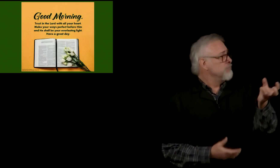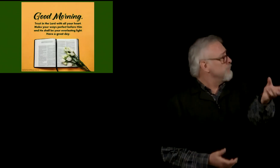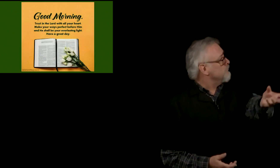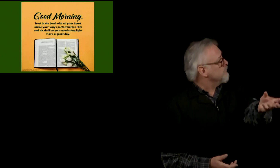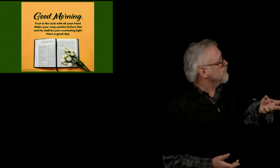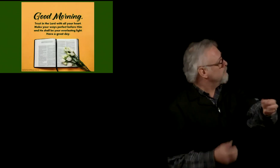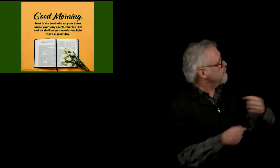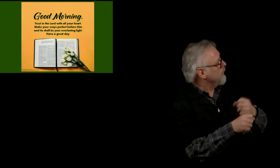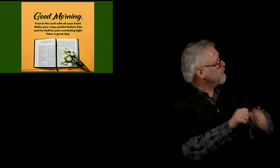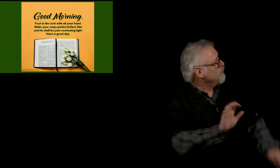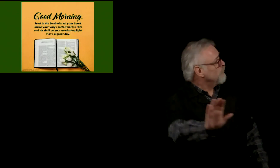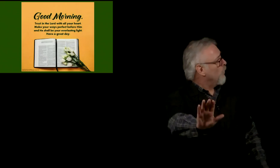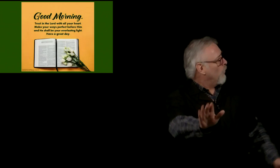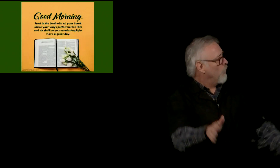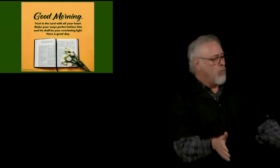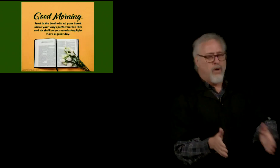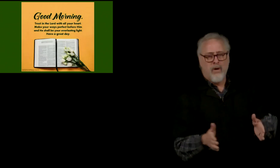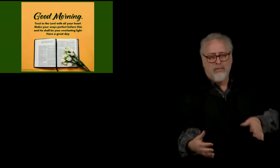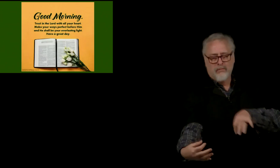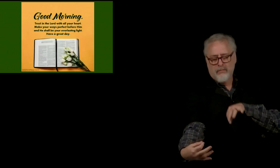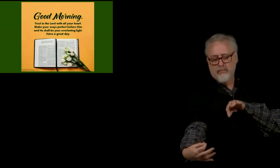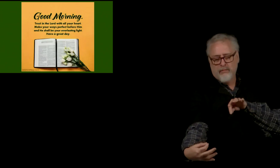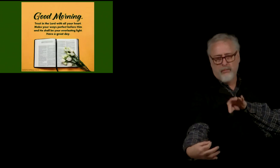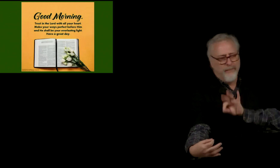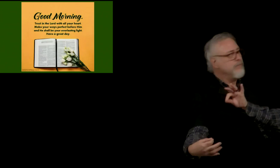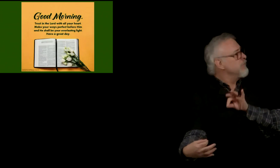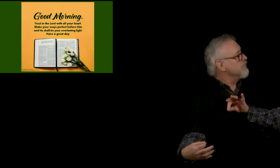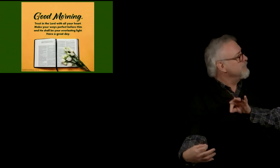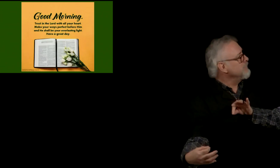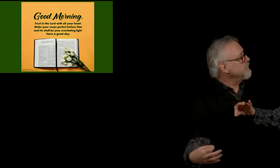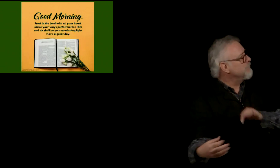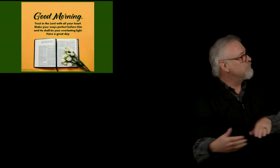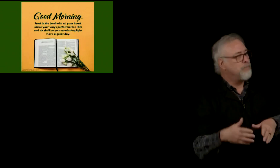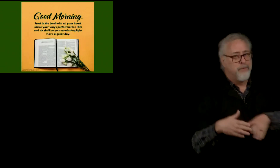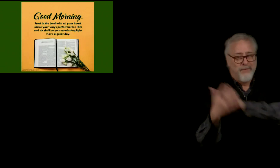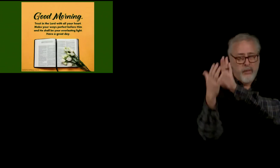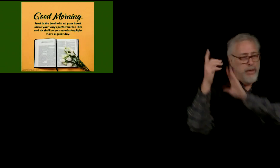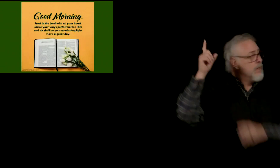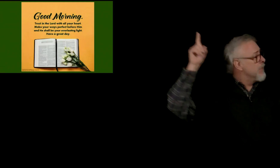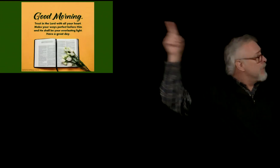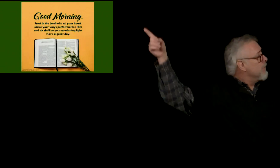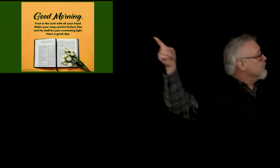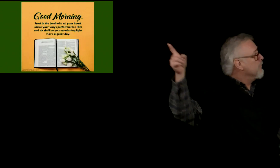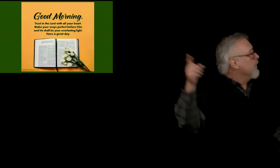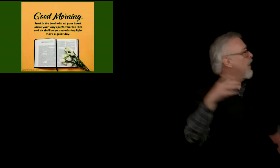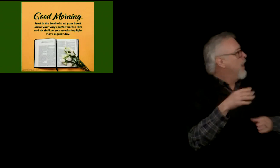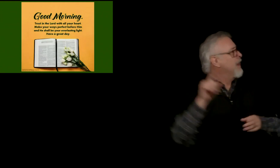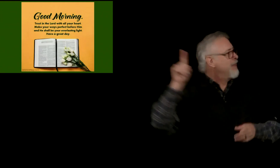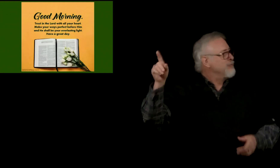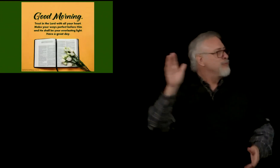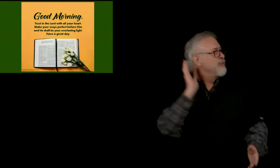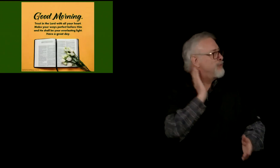heart and make your ways perfect before Him, and